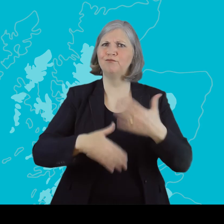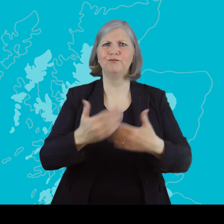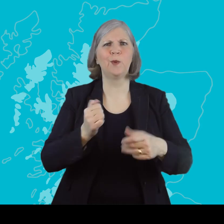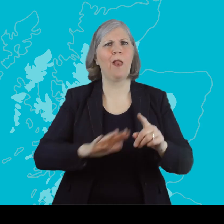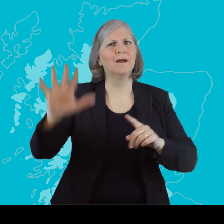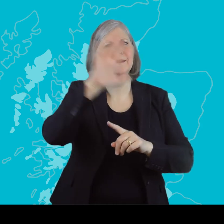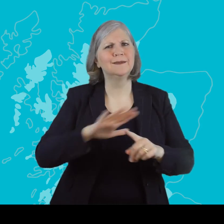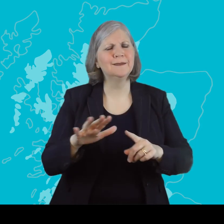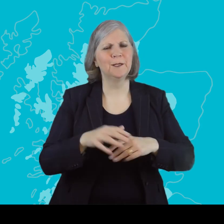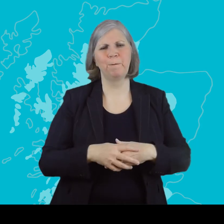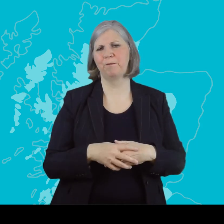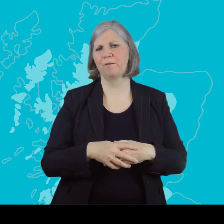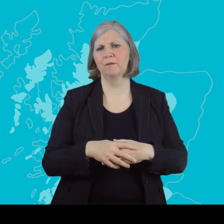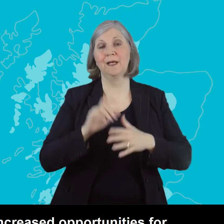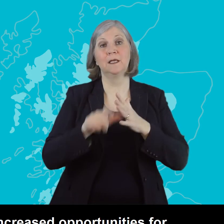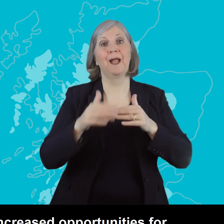Scotland.